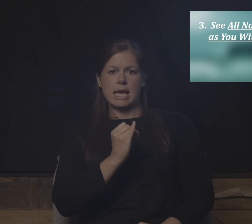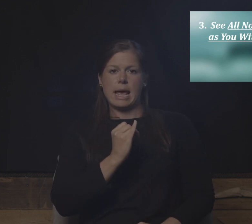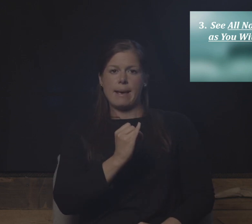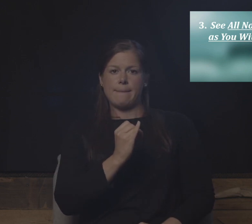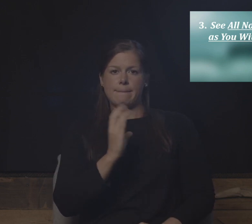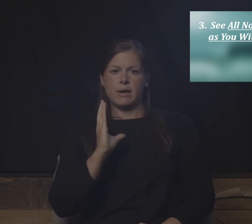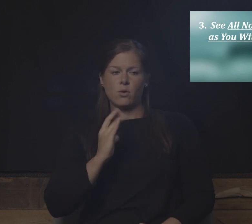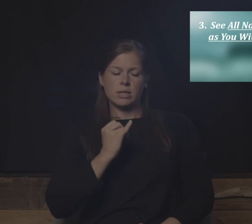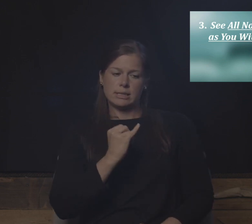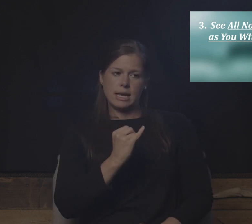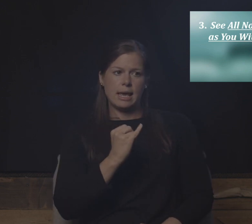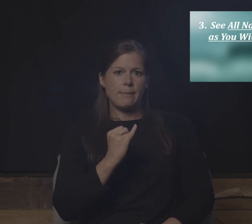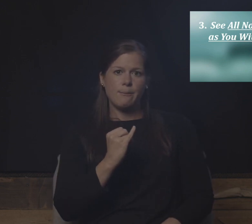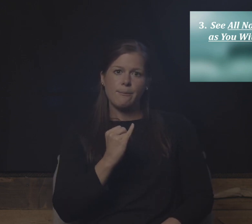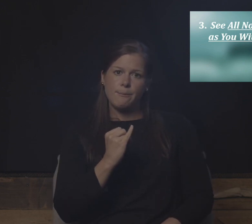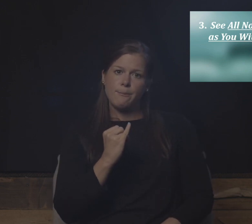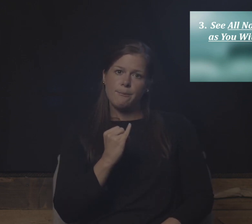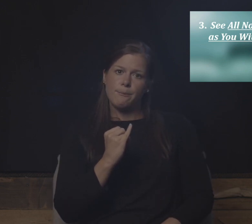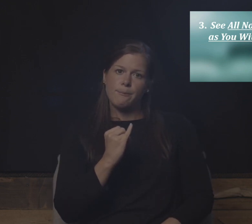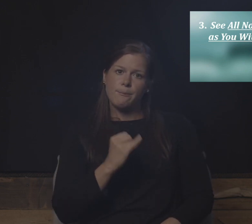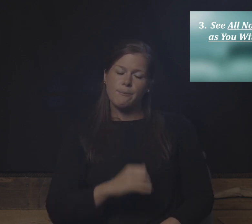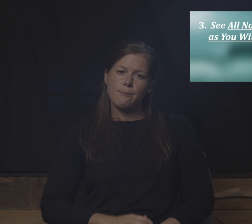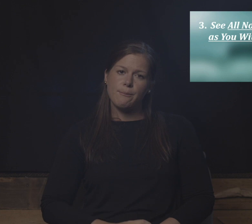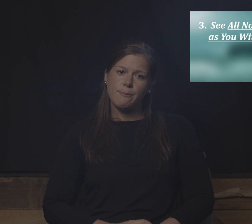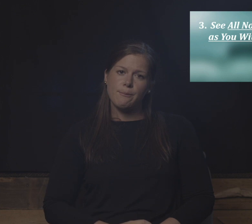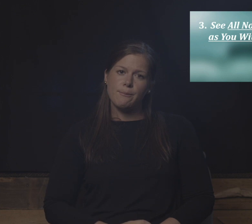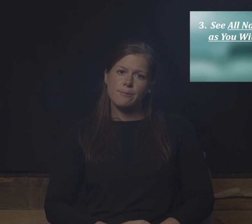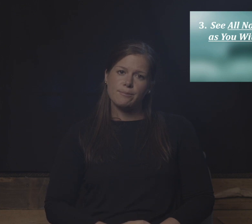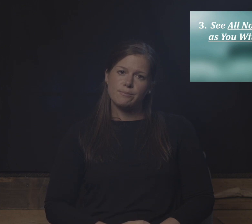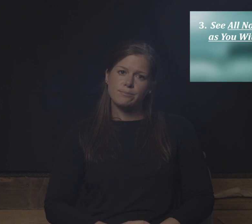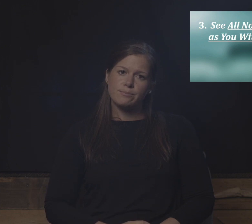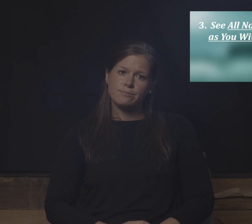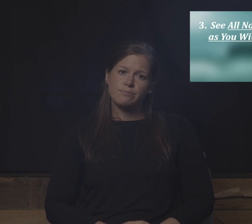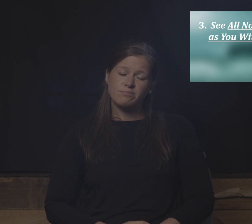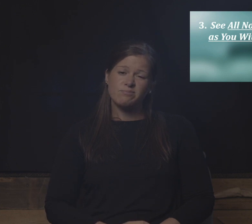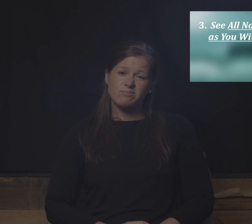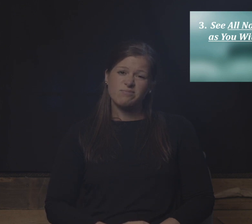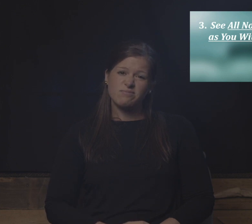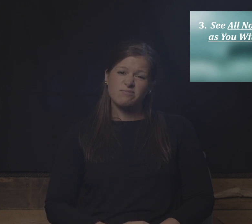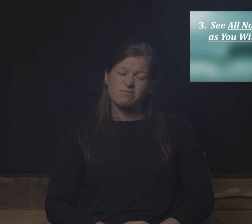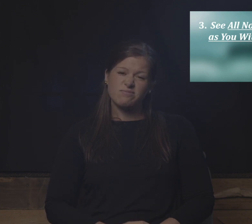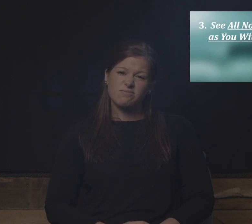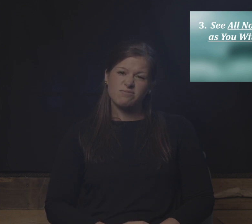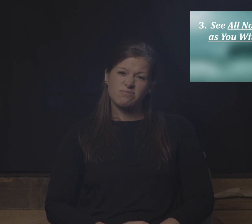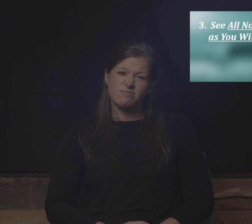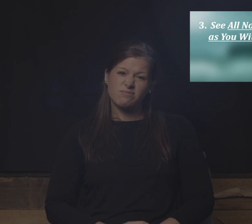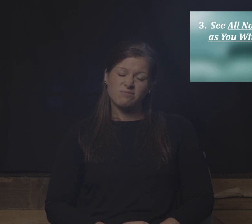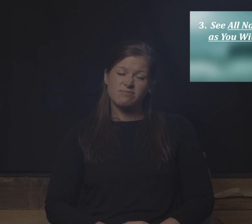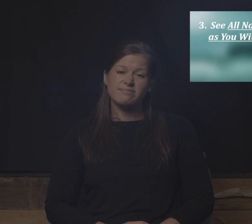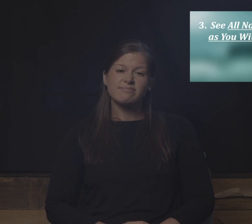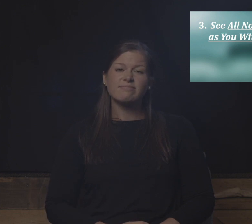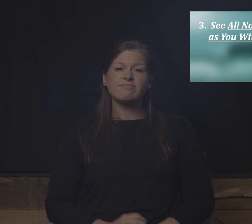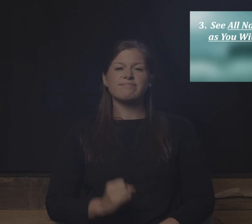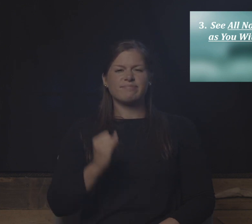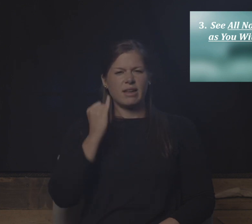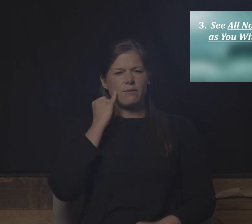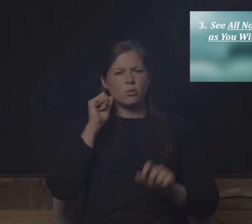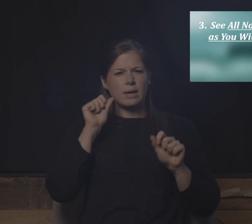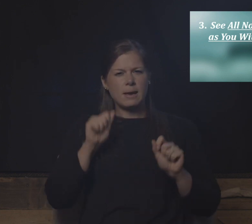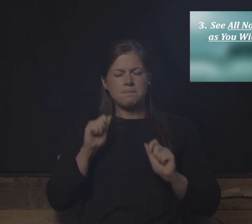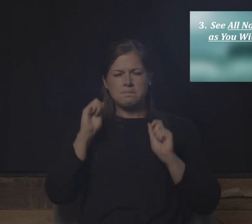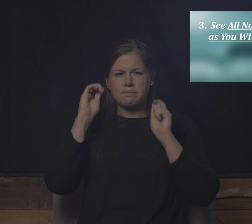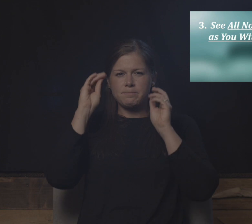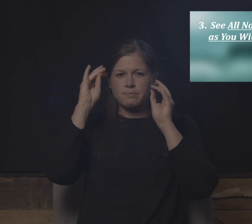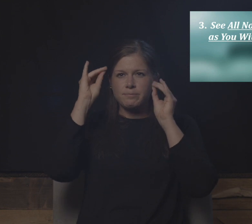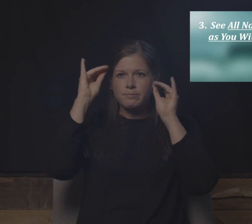different than the non-Christians we interact with all the time. And the more that sinks in, the more you will